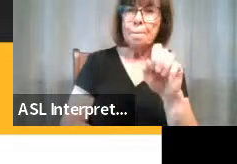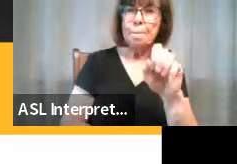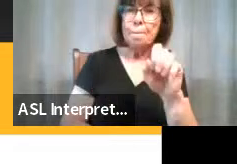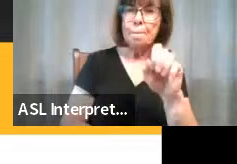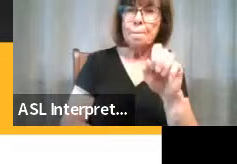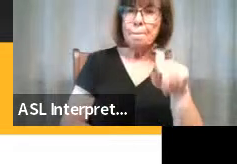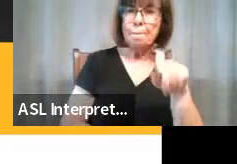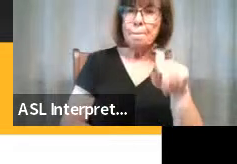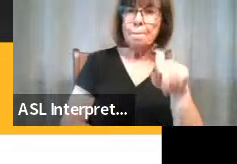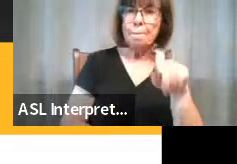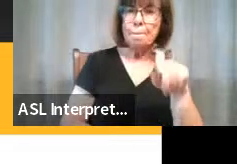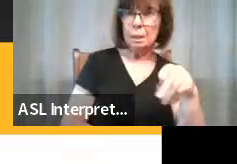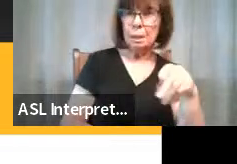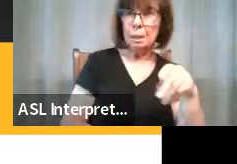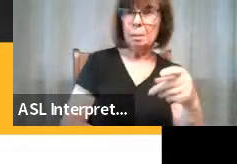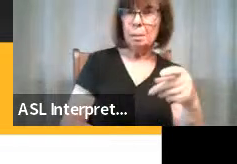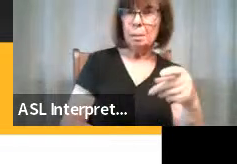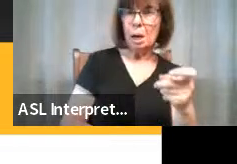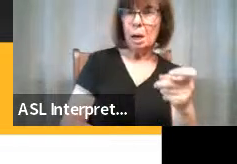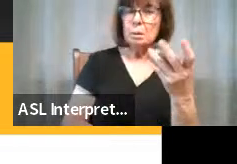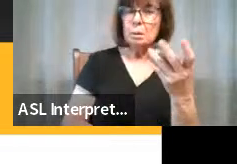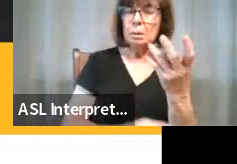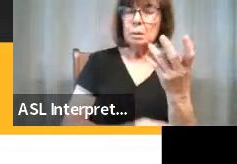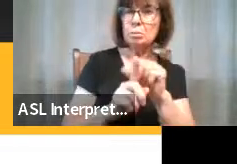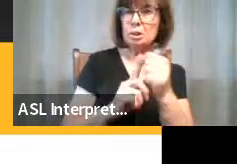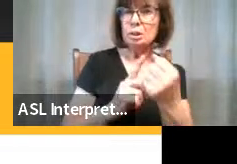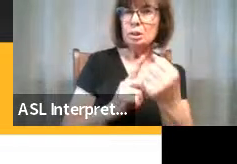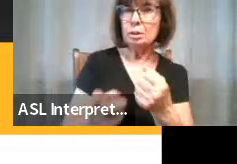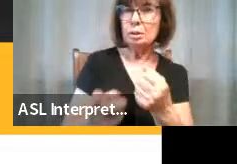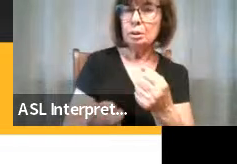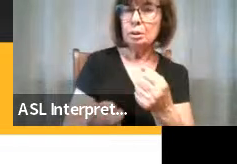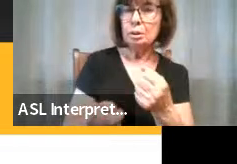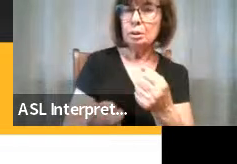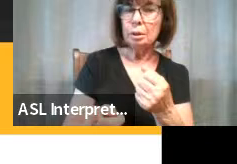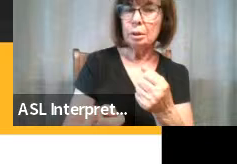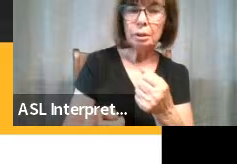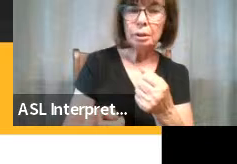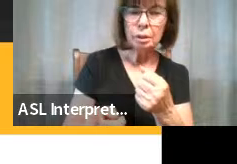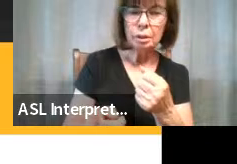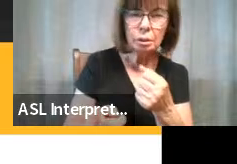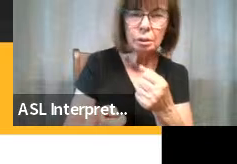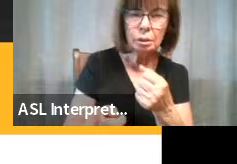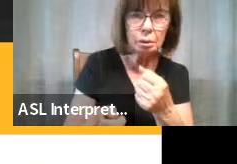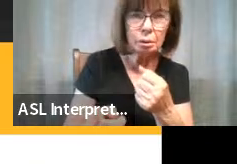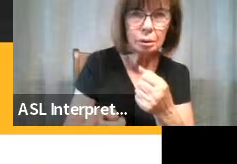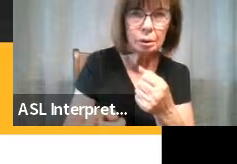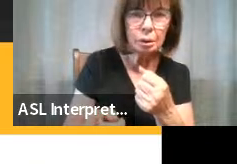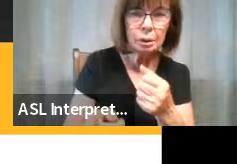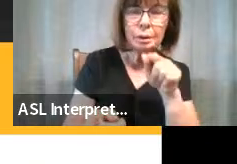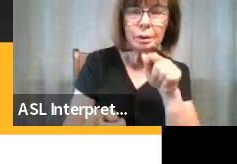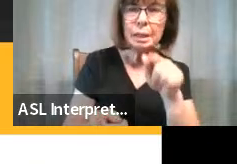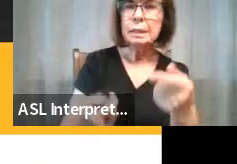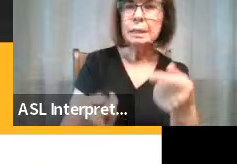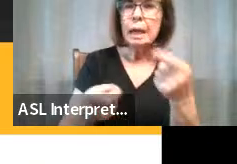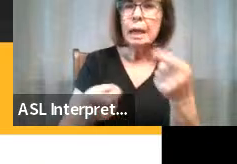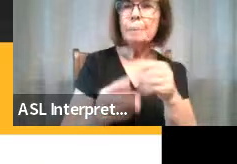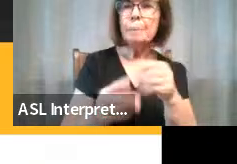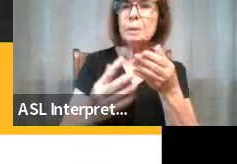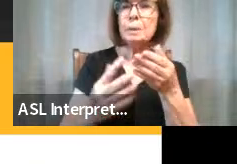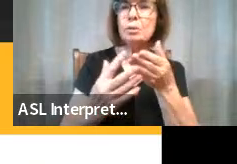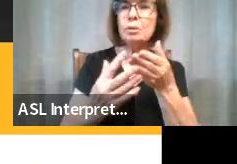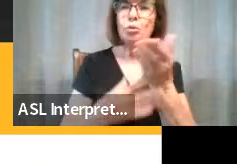of rashes. There's contact tracing occurring for all cases. Specifically, that's identifying